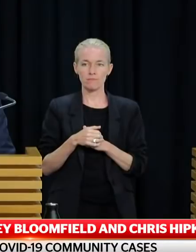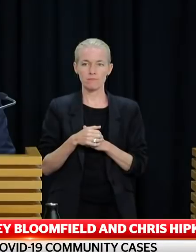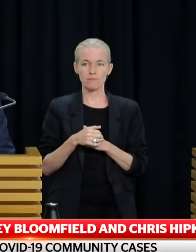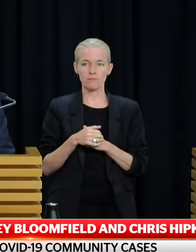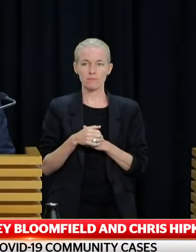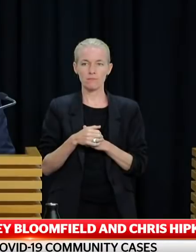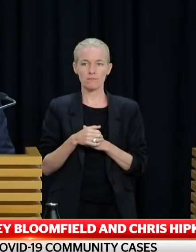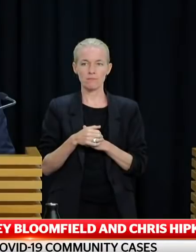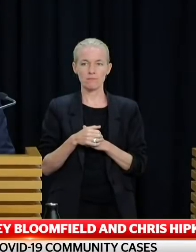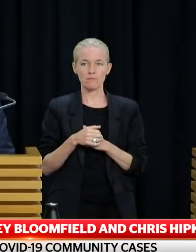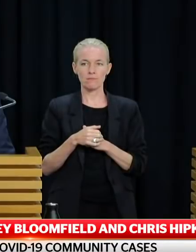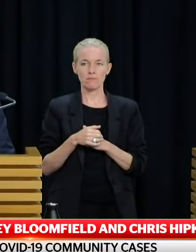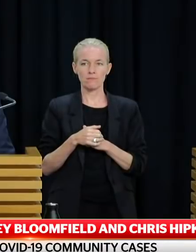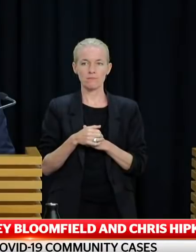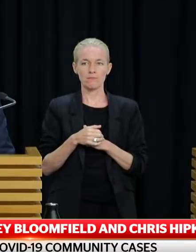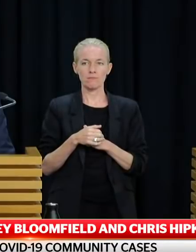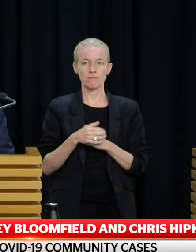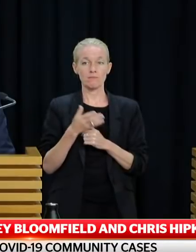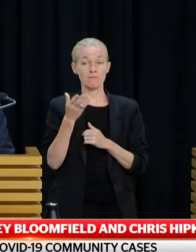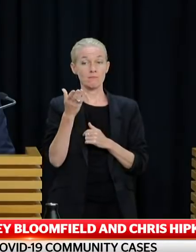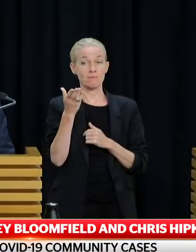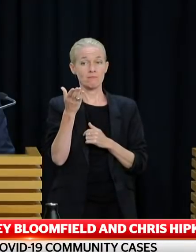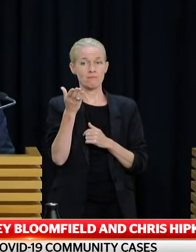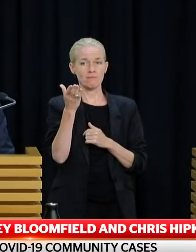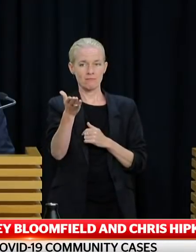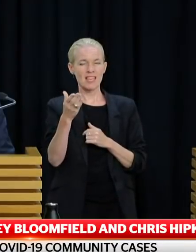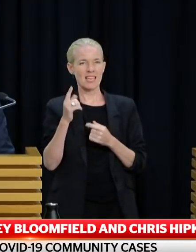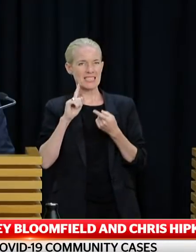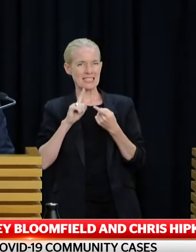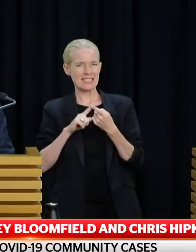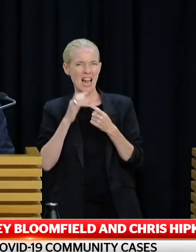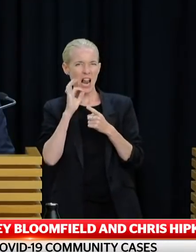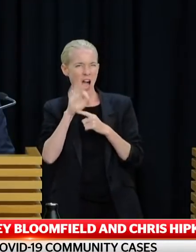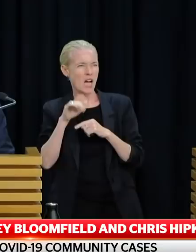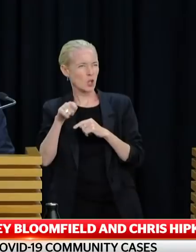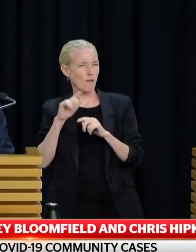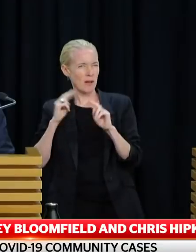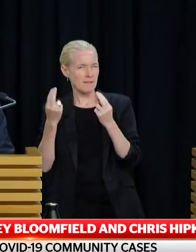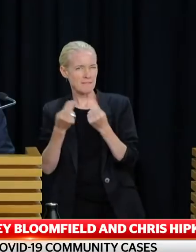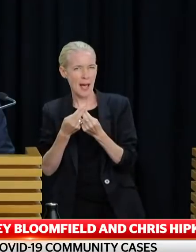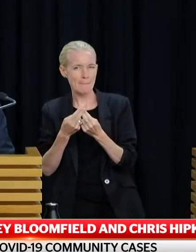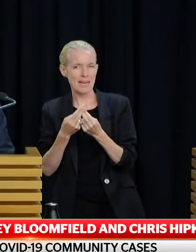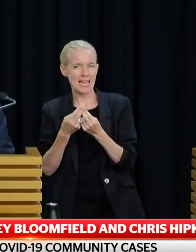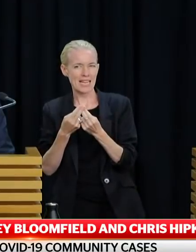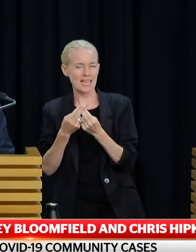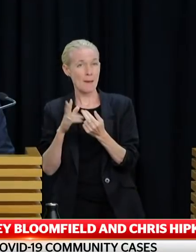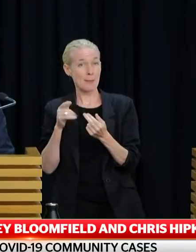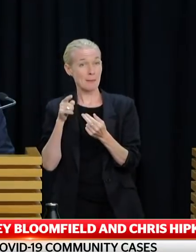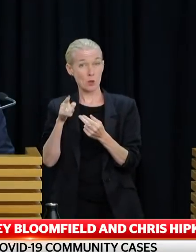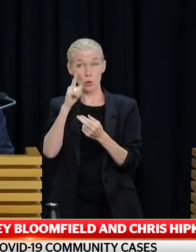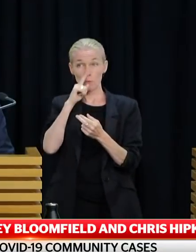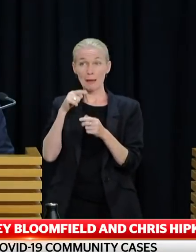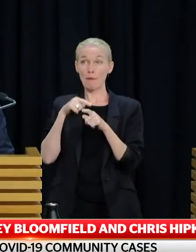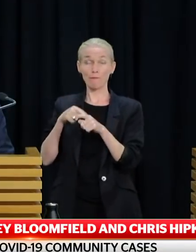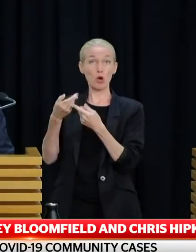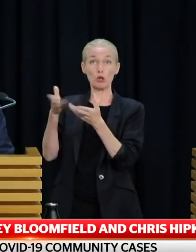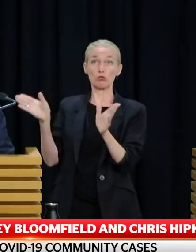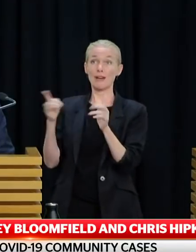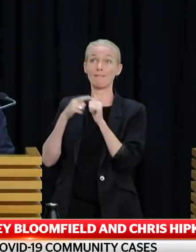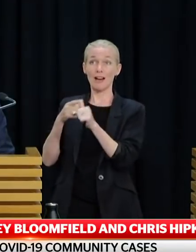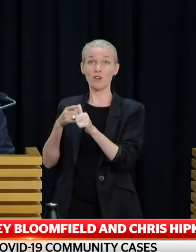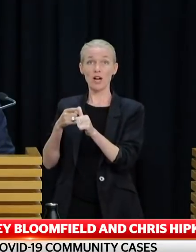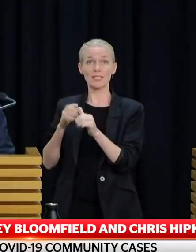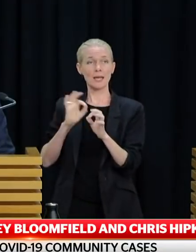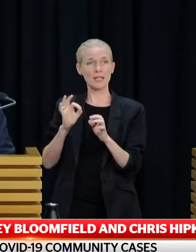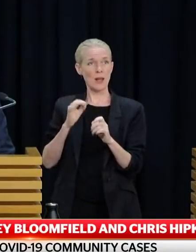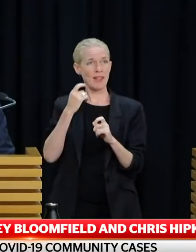suggest that they were just saying the wider COVID advice about getting tested when you develop symptoms, rather than specifically the school advice? Yeah, I mean, there may